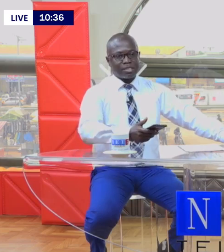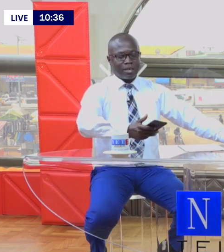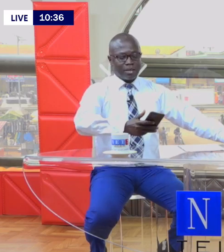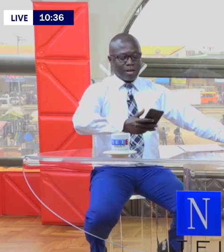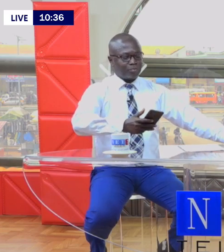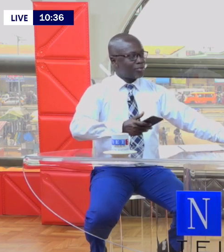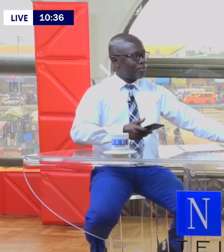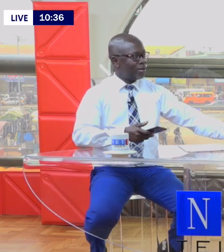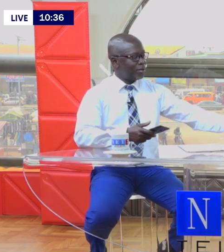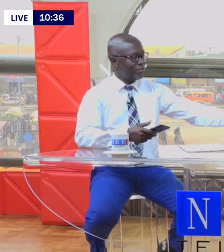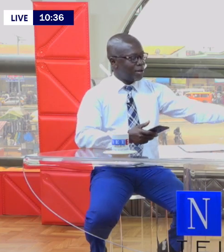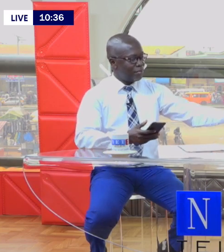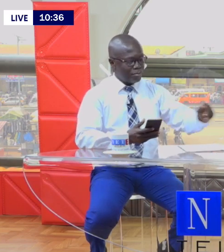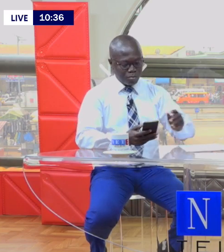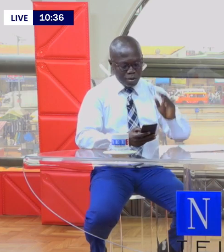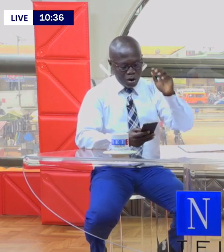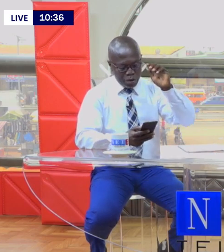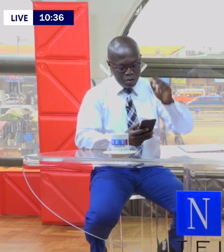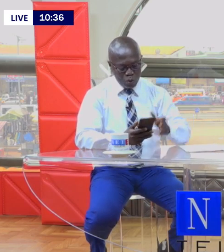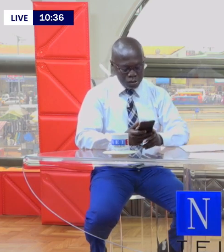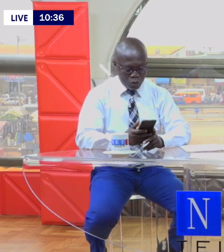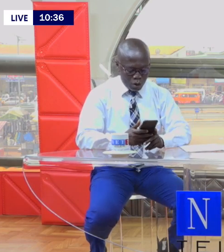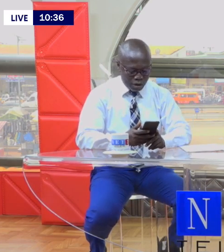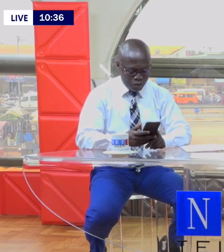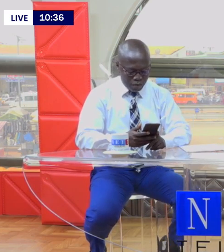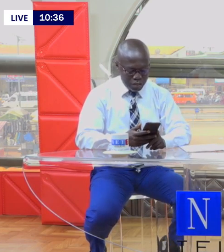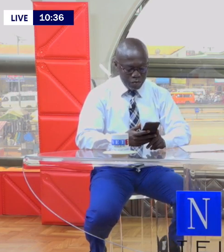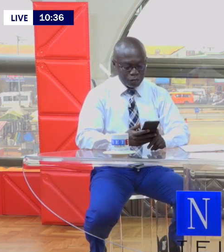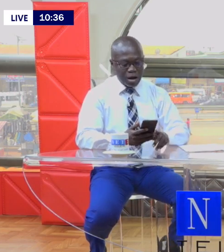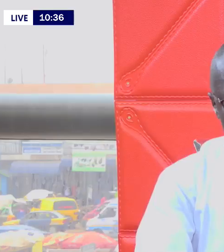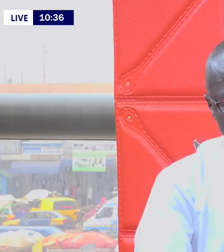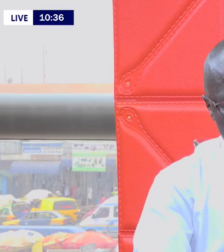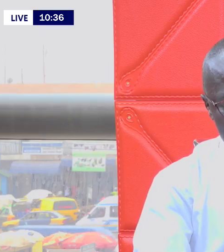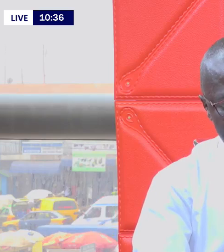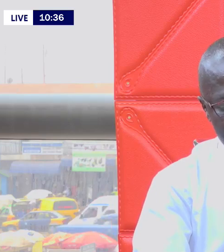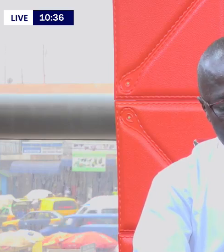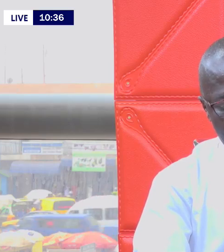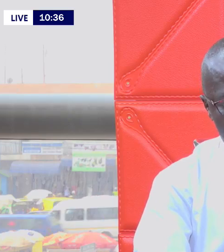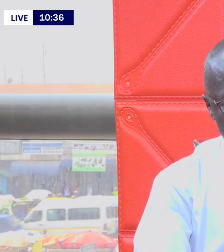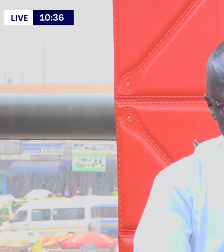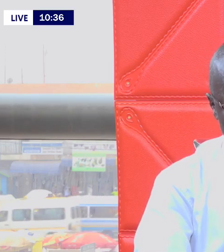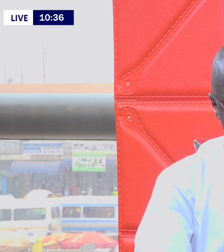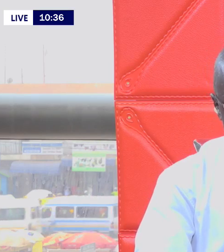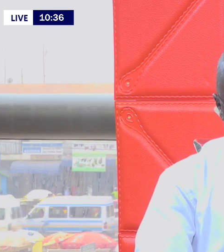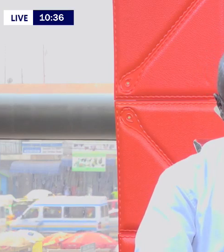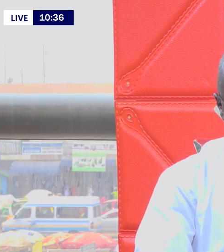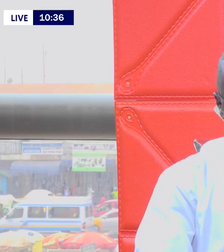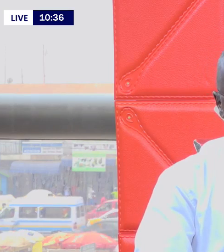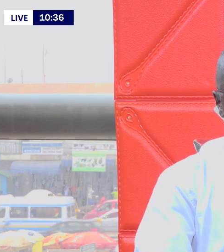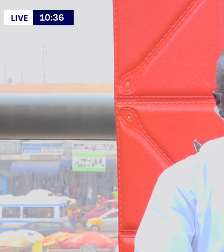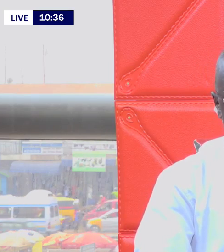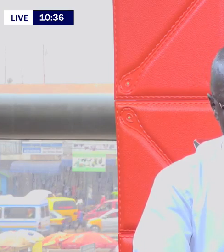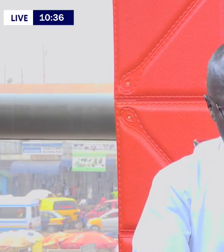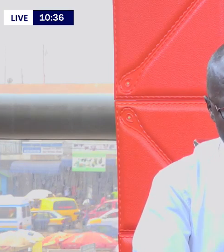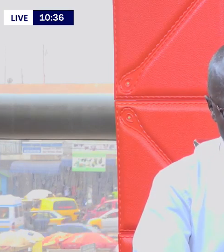but I say nti say and then me mo wey oku say ku wadam fa if thousands of people converge at the market